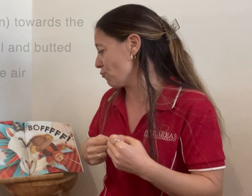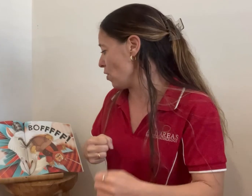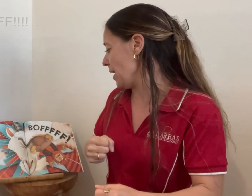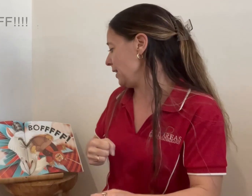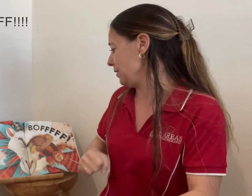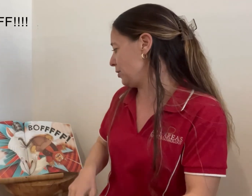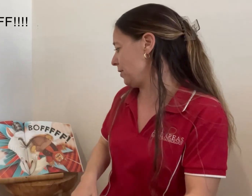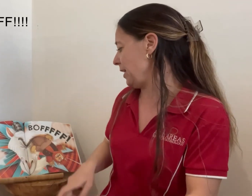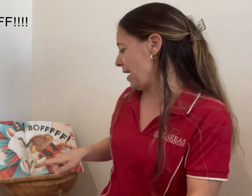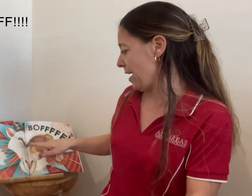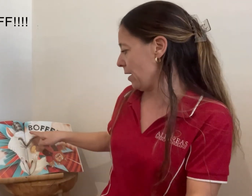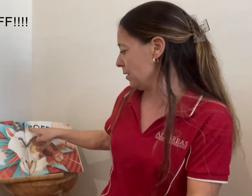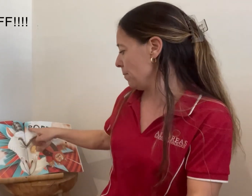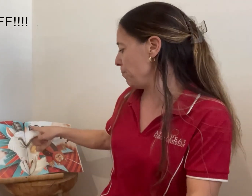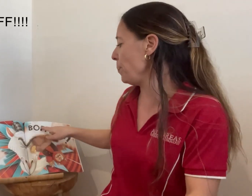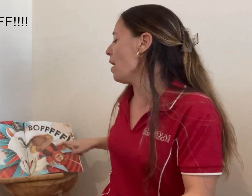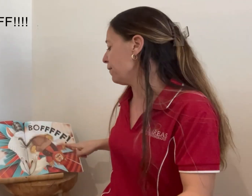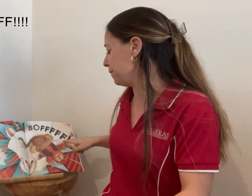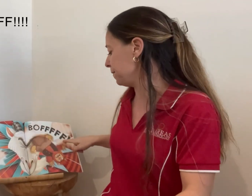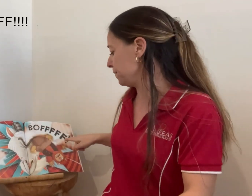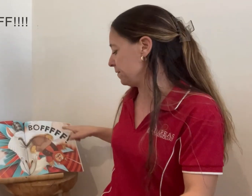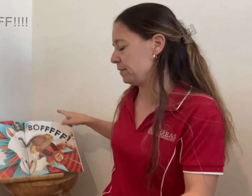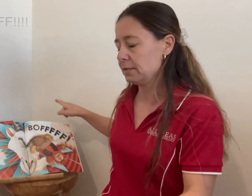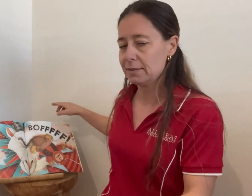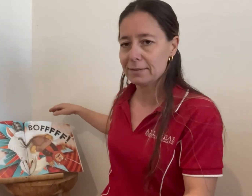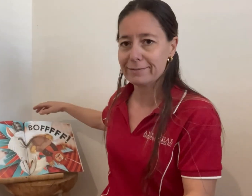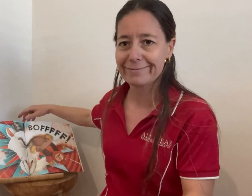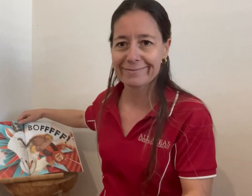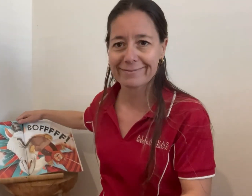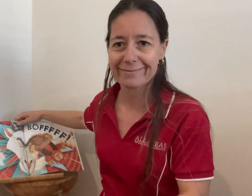right into the air. Buff!